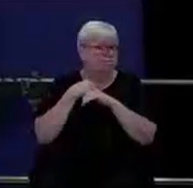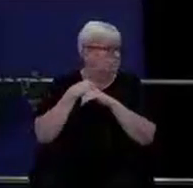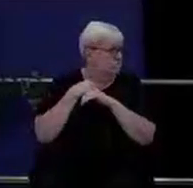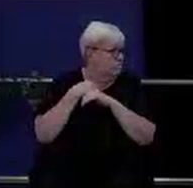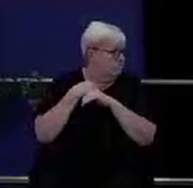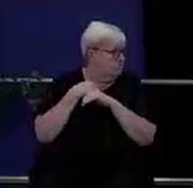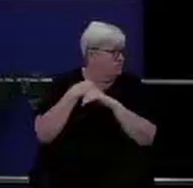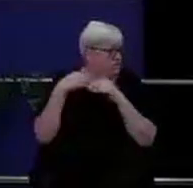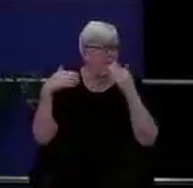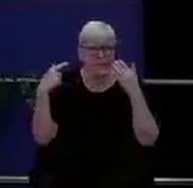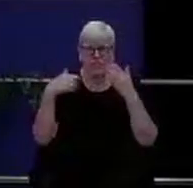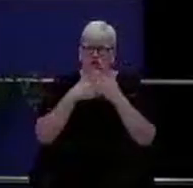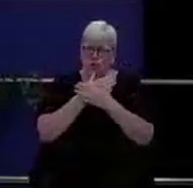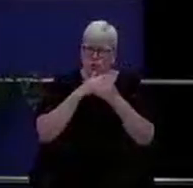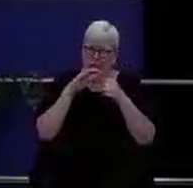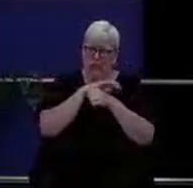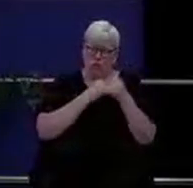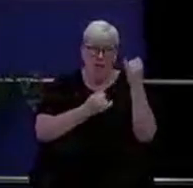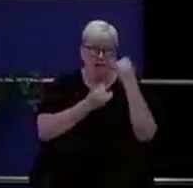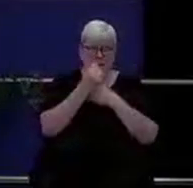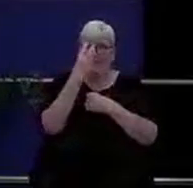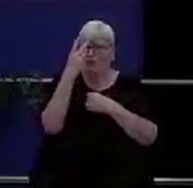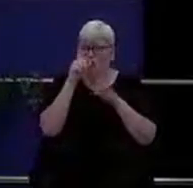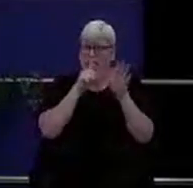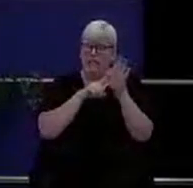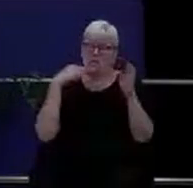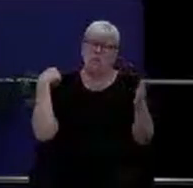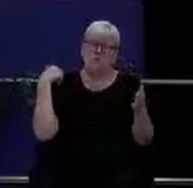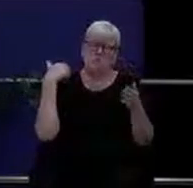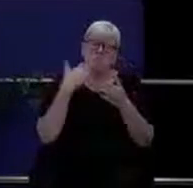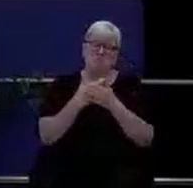a new area in the last few years, such as books such as Sarah's.